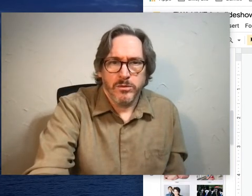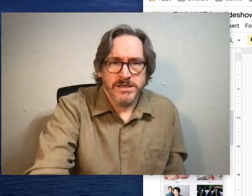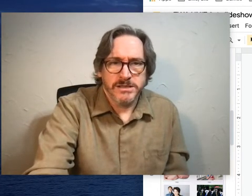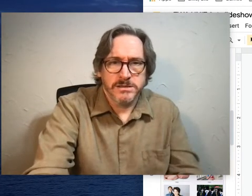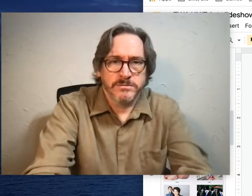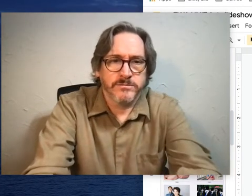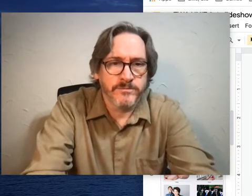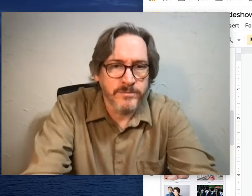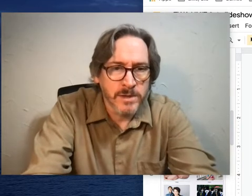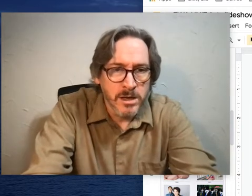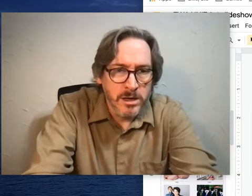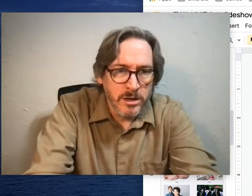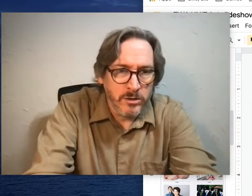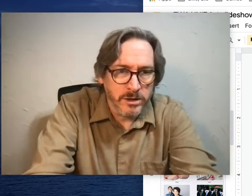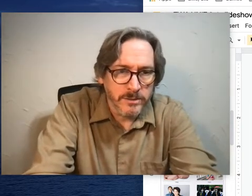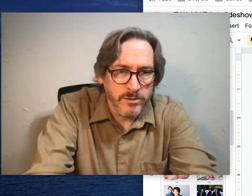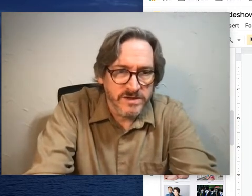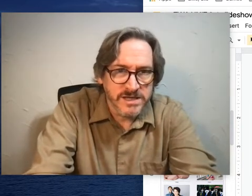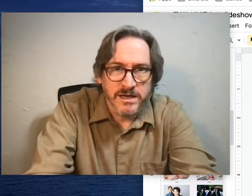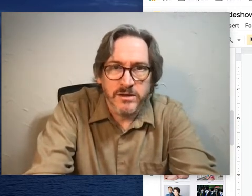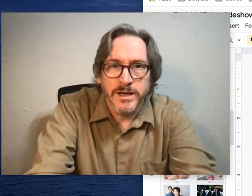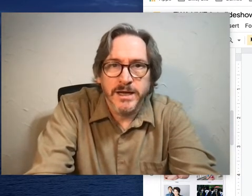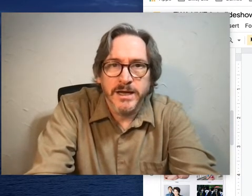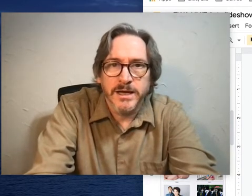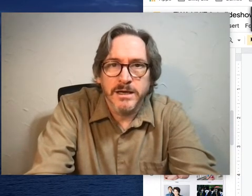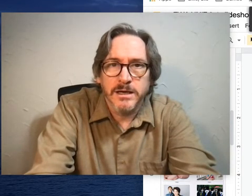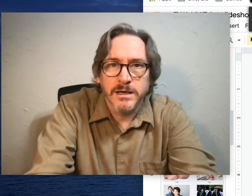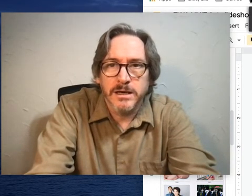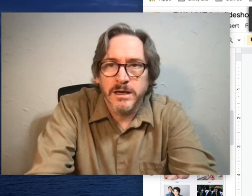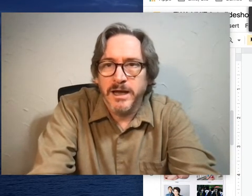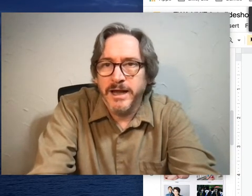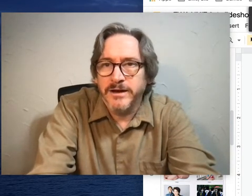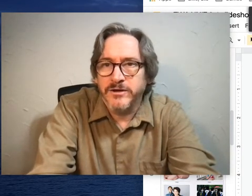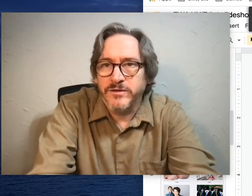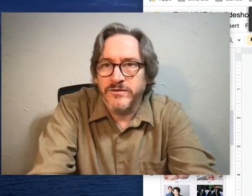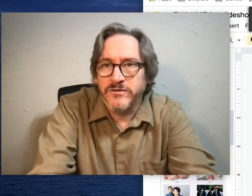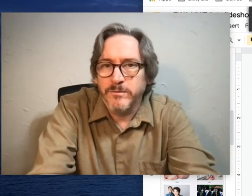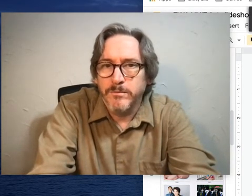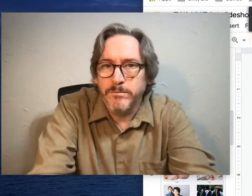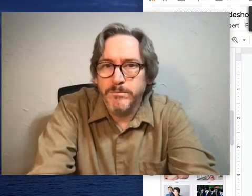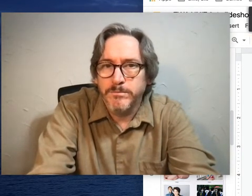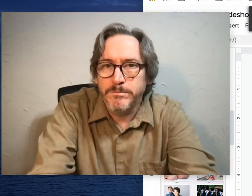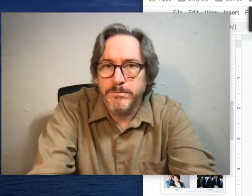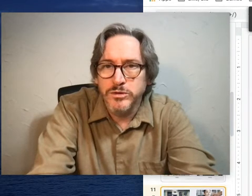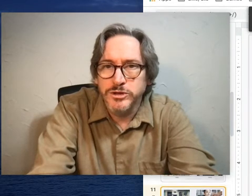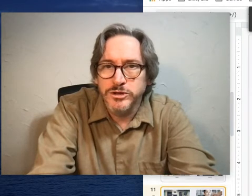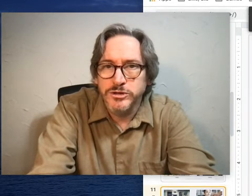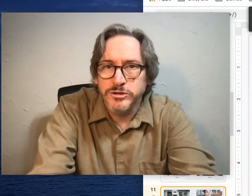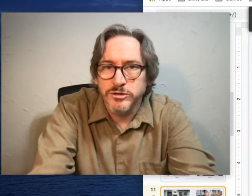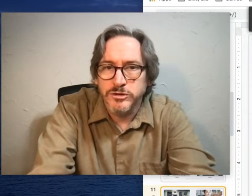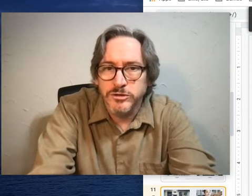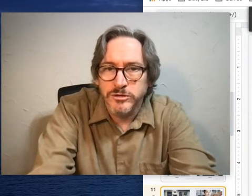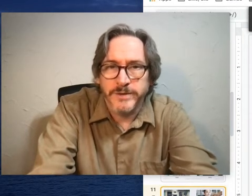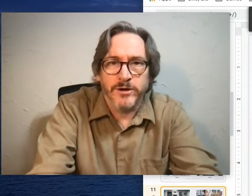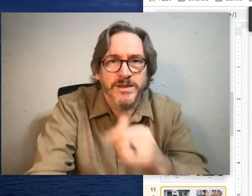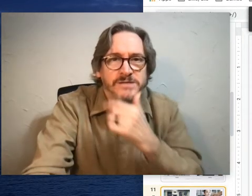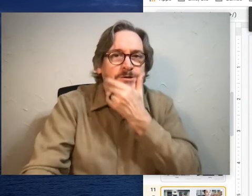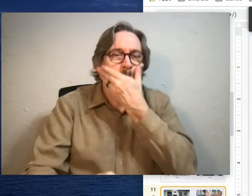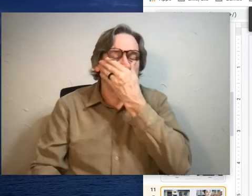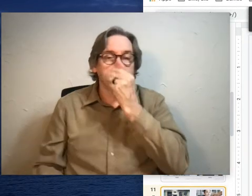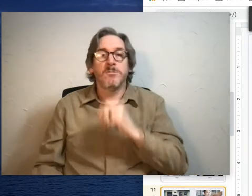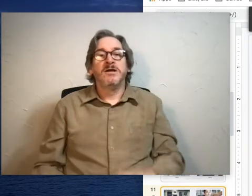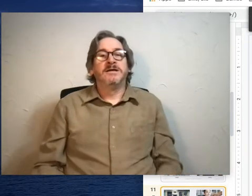Oh, why is this? Hold on, let me move this thing out of the way and do this. Boosh. There we go.